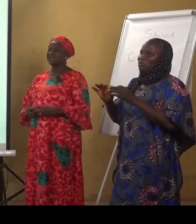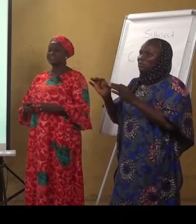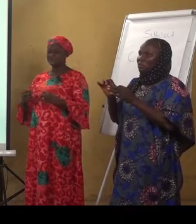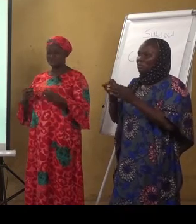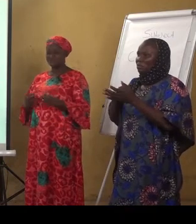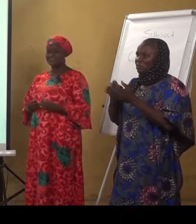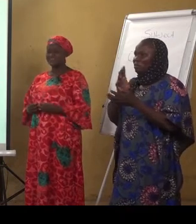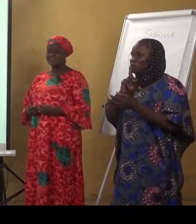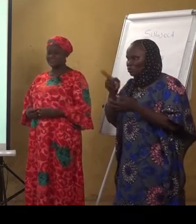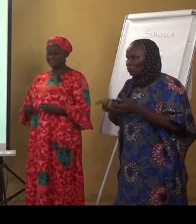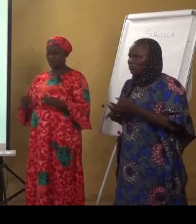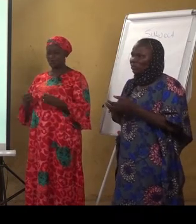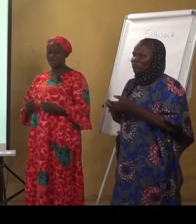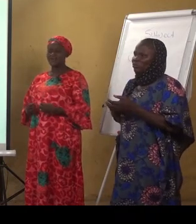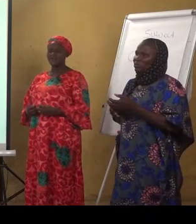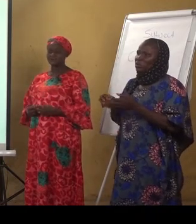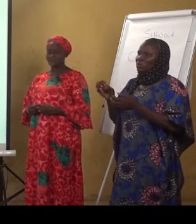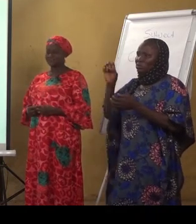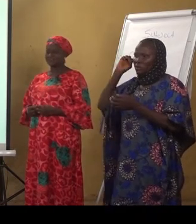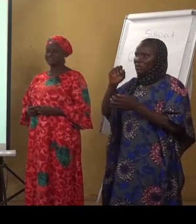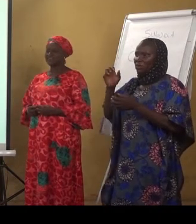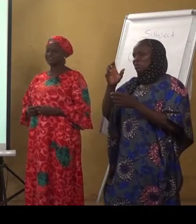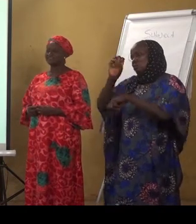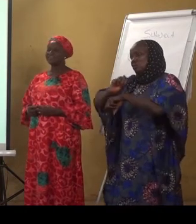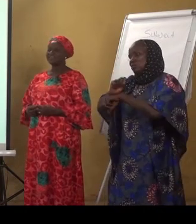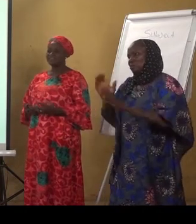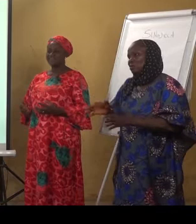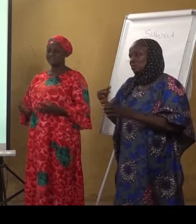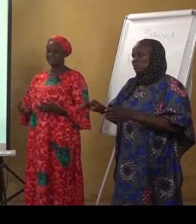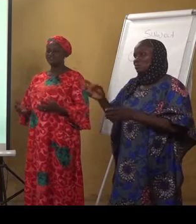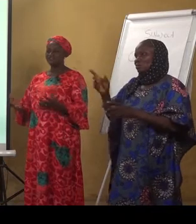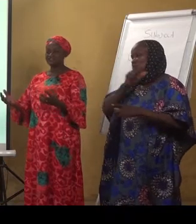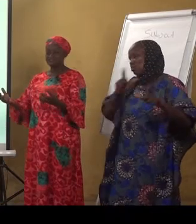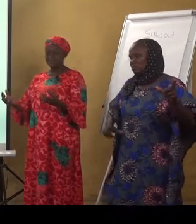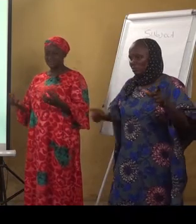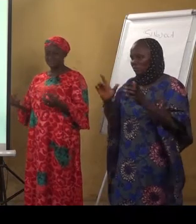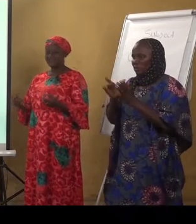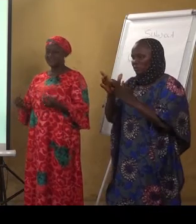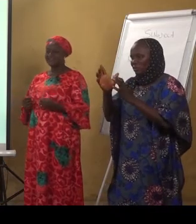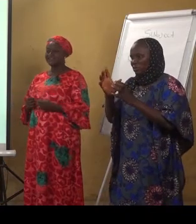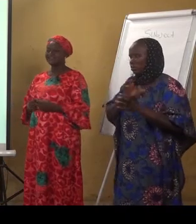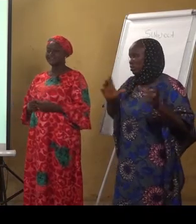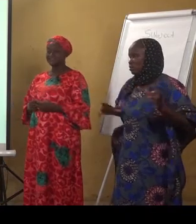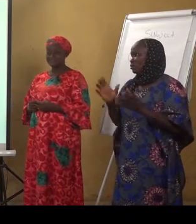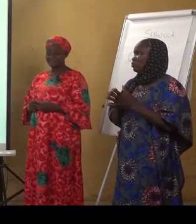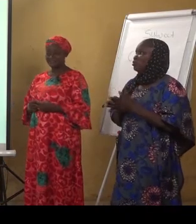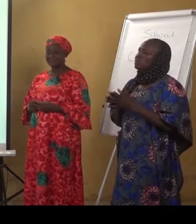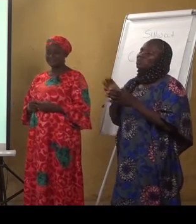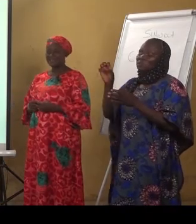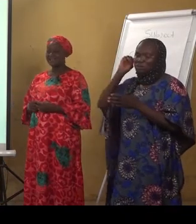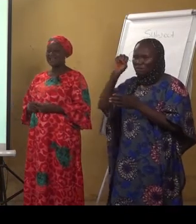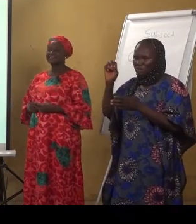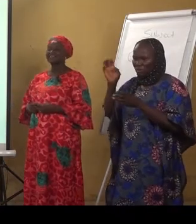Philemon that if truly he is a worker of the Lord Jesus Christ, then he should receive his